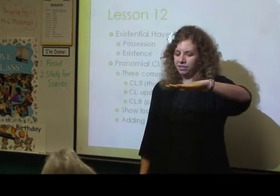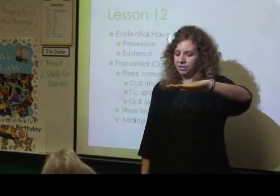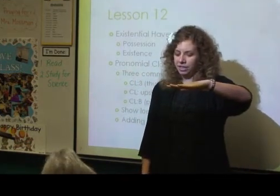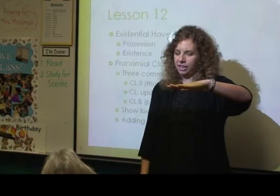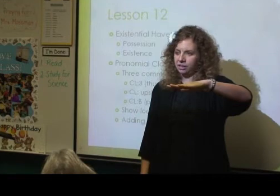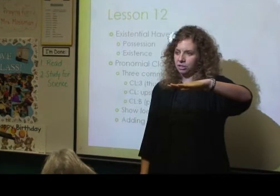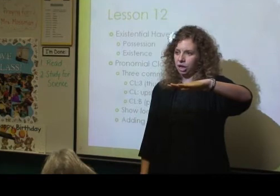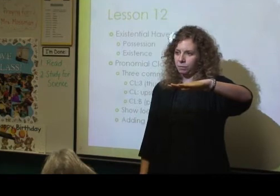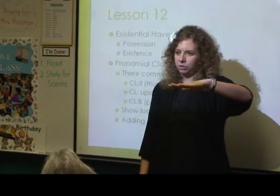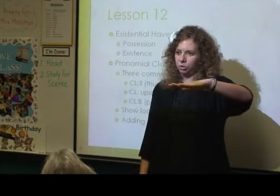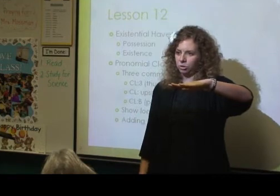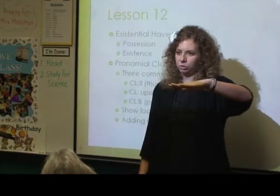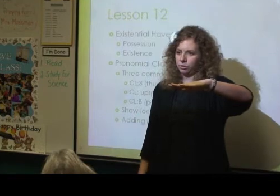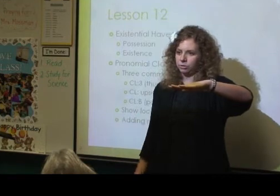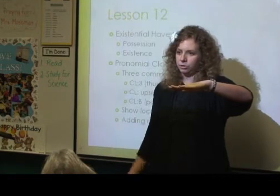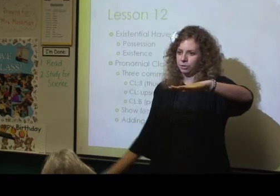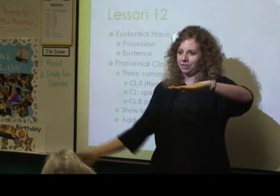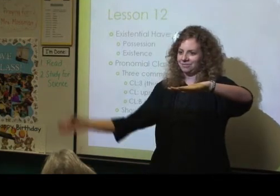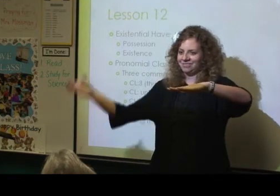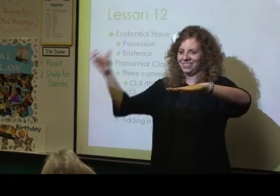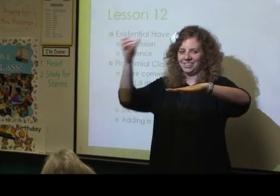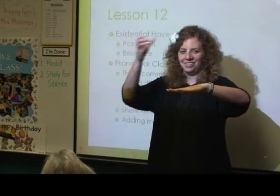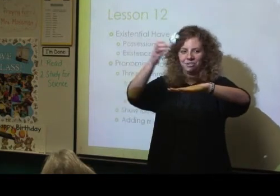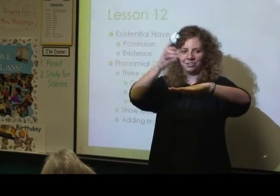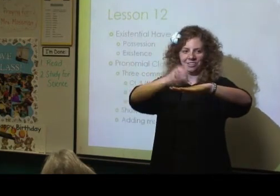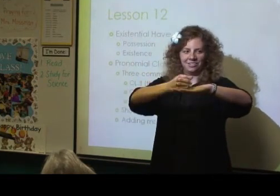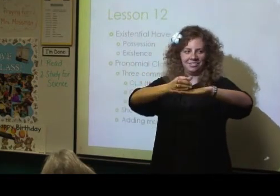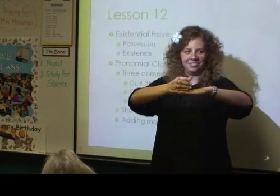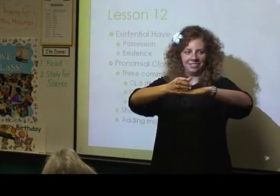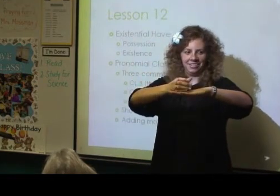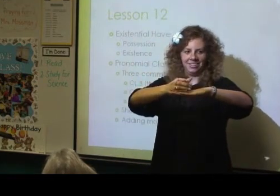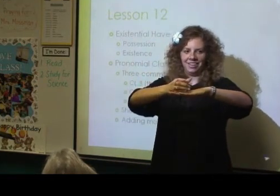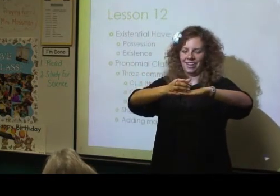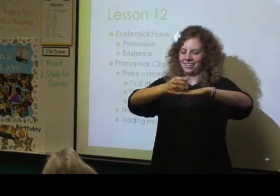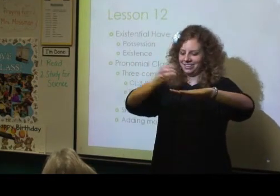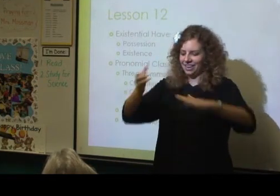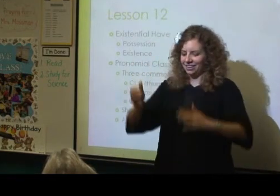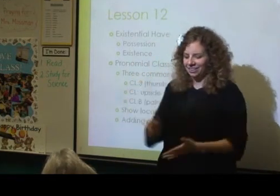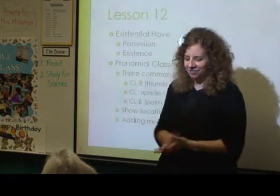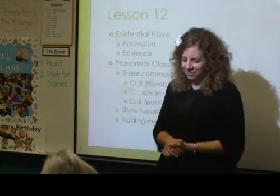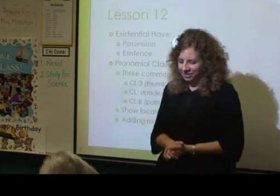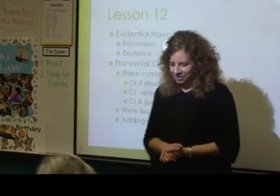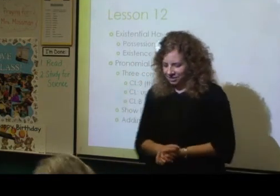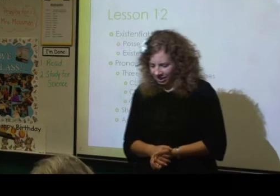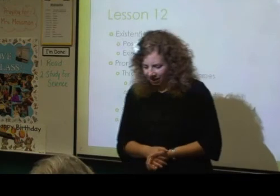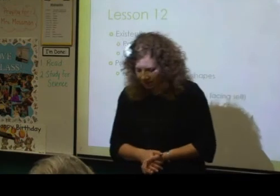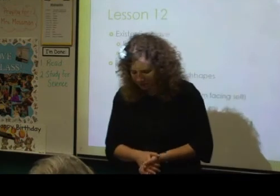then the can on top on the corner, where would you put it? Right there on the corner. Yeah, exactly. Okay.